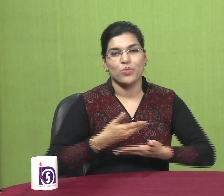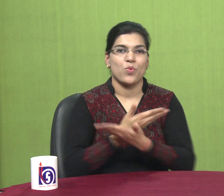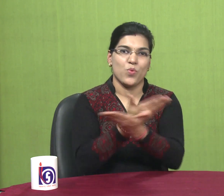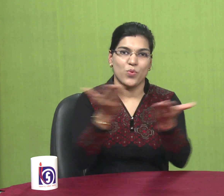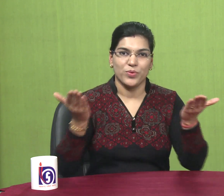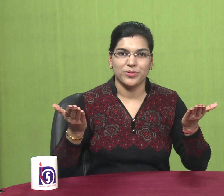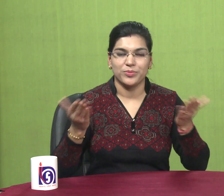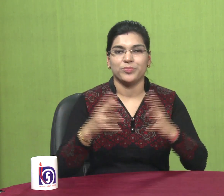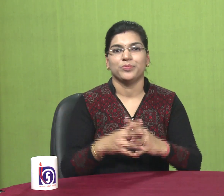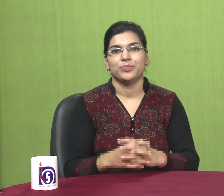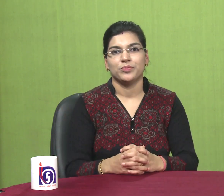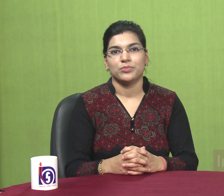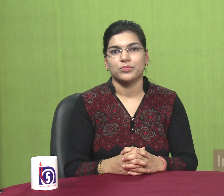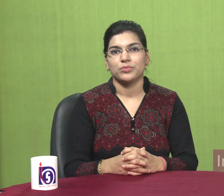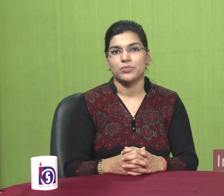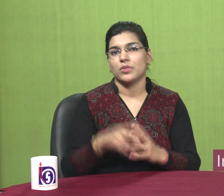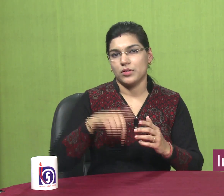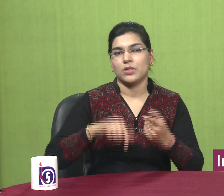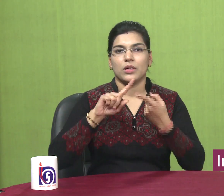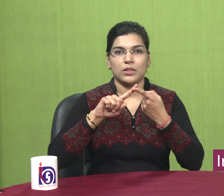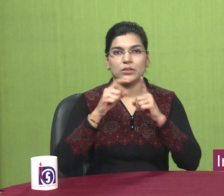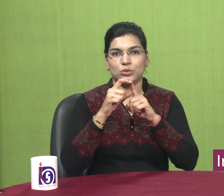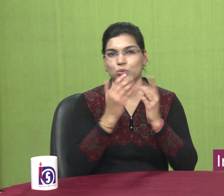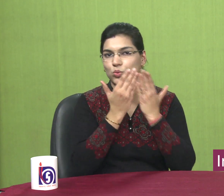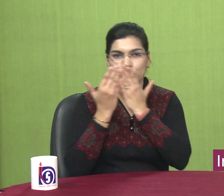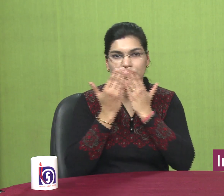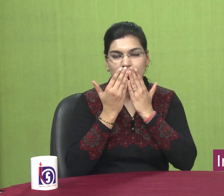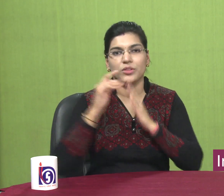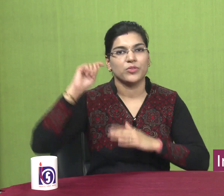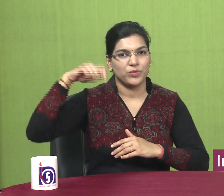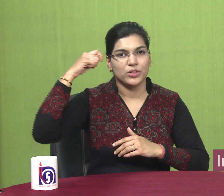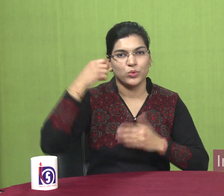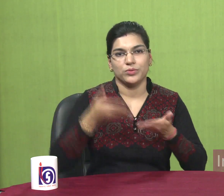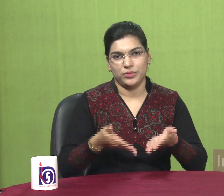Namaskar, welcome you all to this educational video.